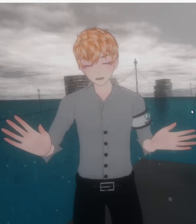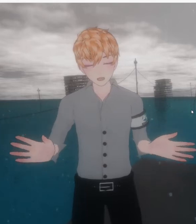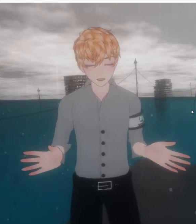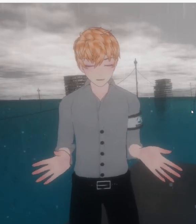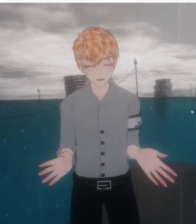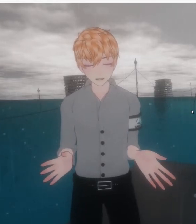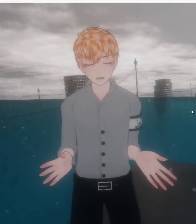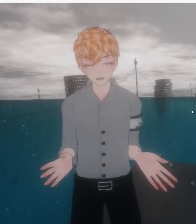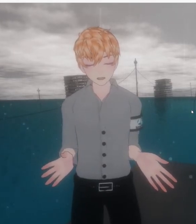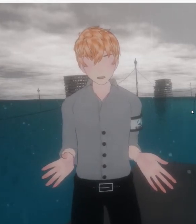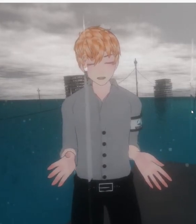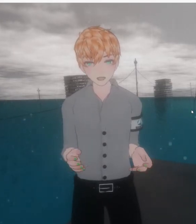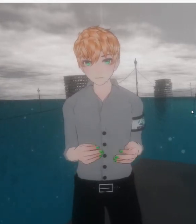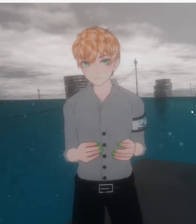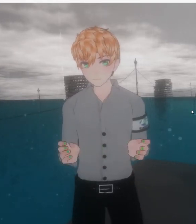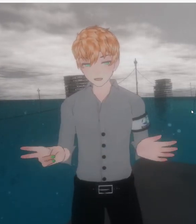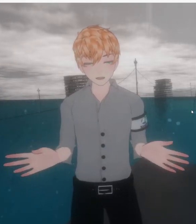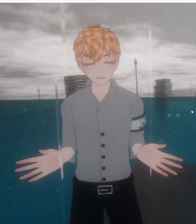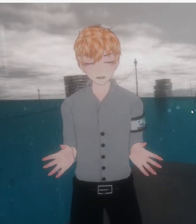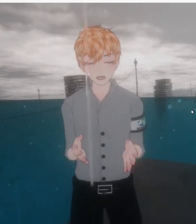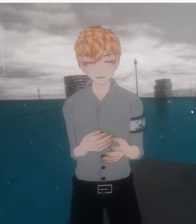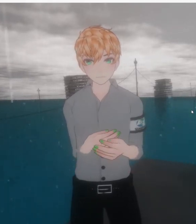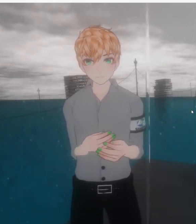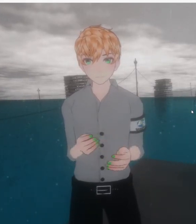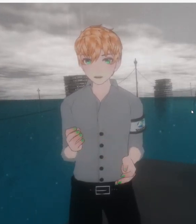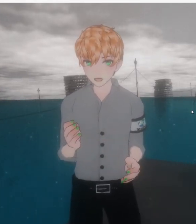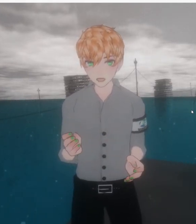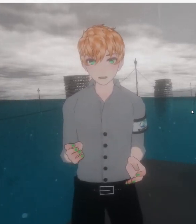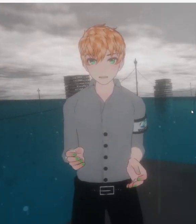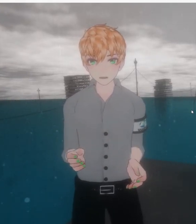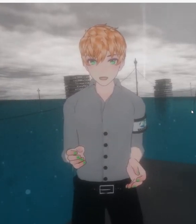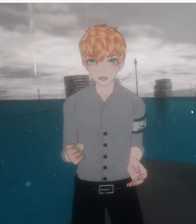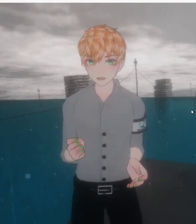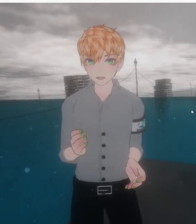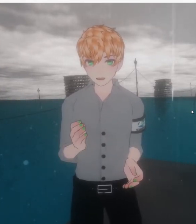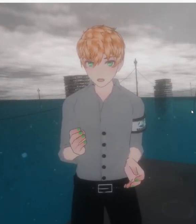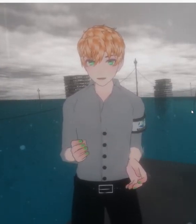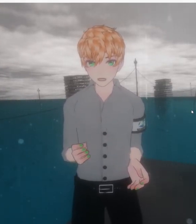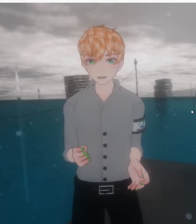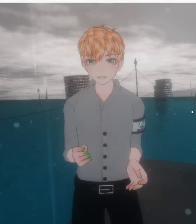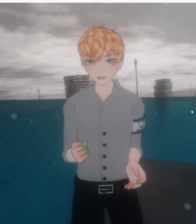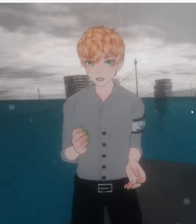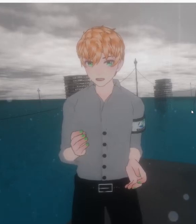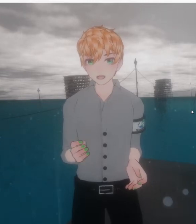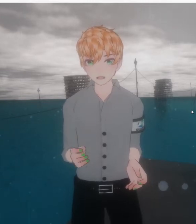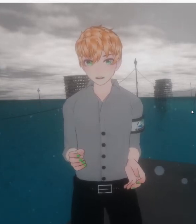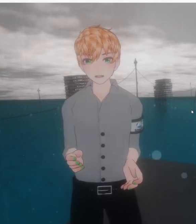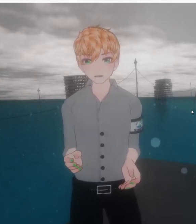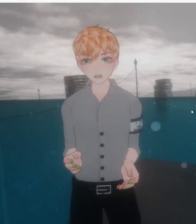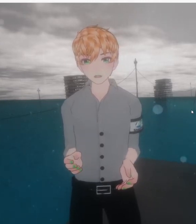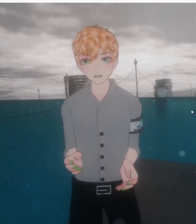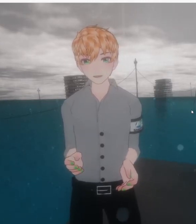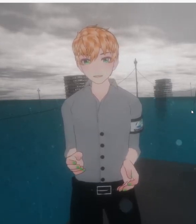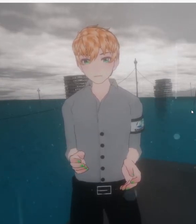connect to people in real life. I've tried, if you know me, I've tried, and I could tell you stories,